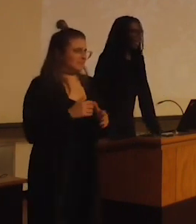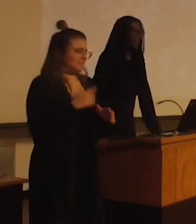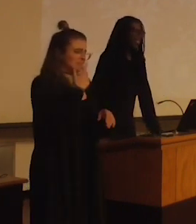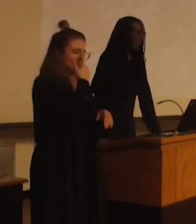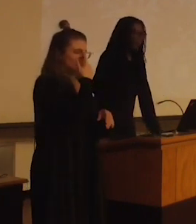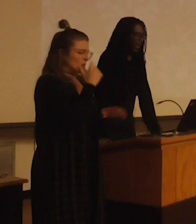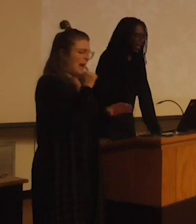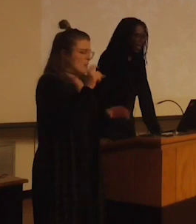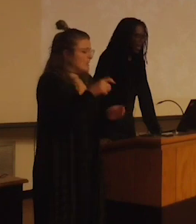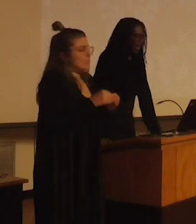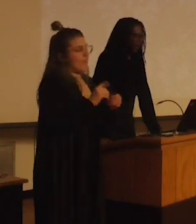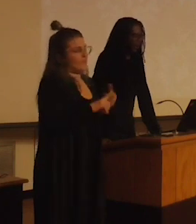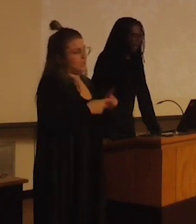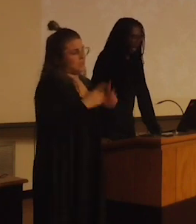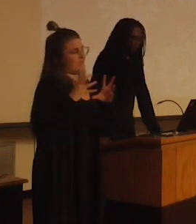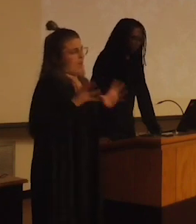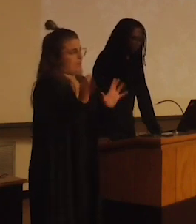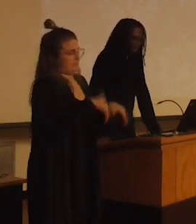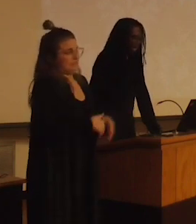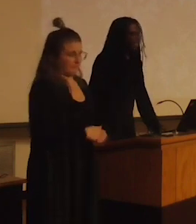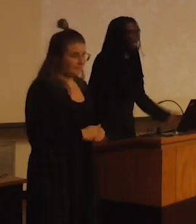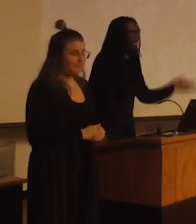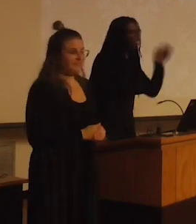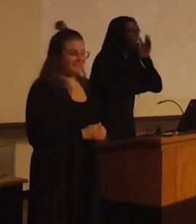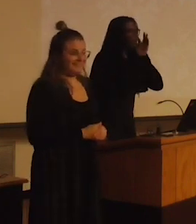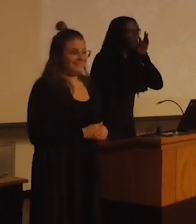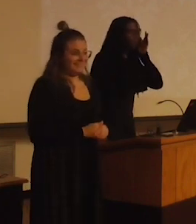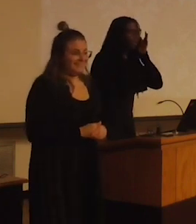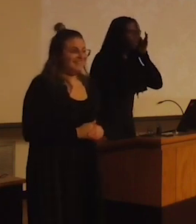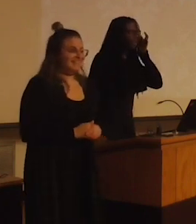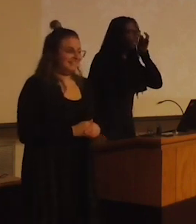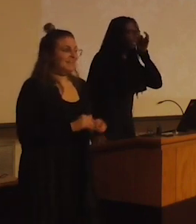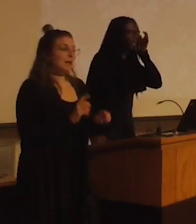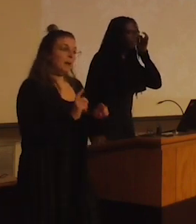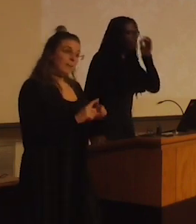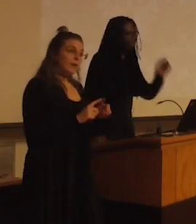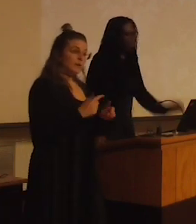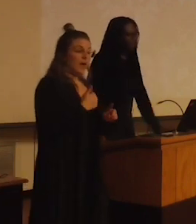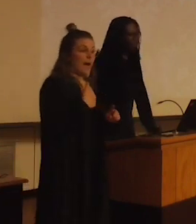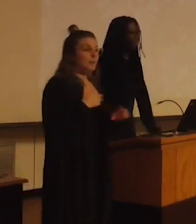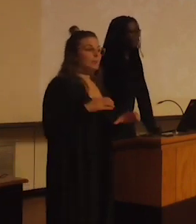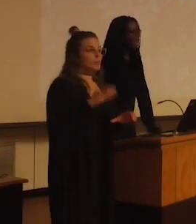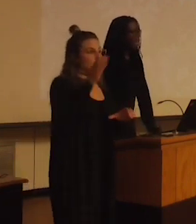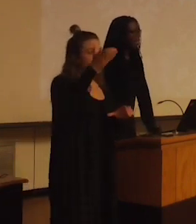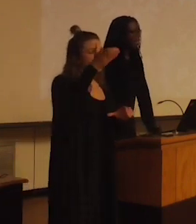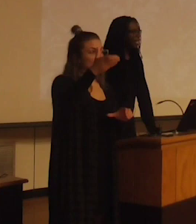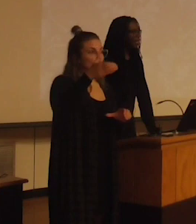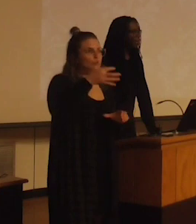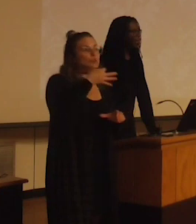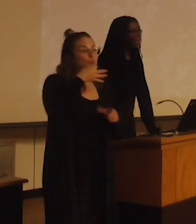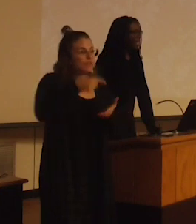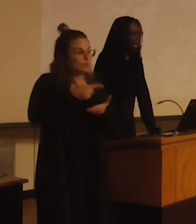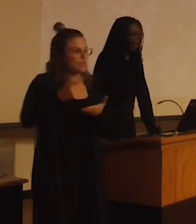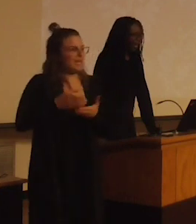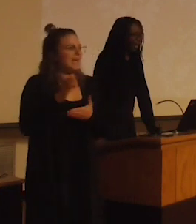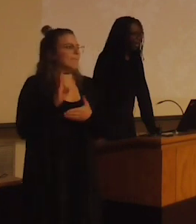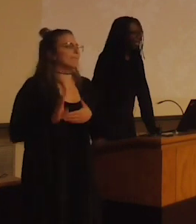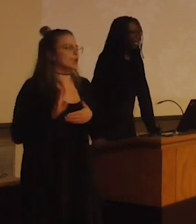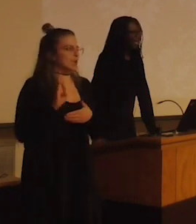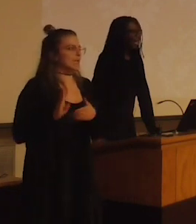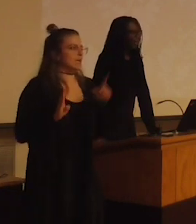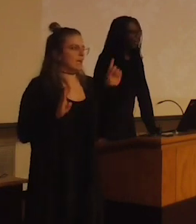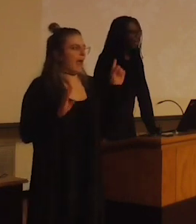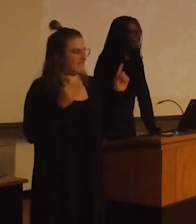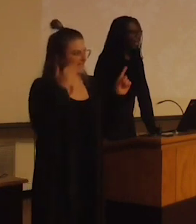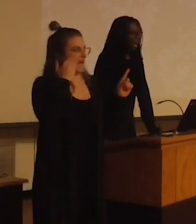so, like, I don't need more friends. But yeah, like, I actually am going to be doing this this lecture this weekend in Berkeley at the